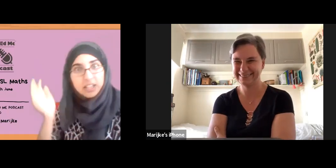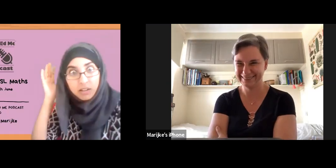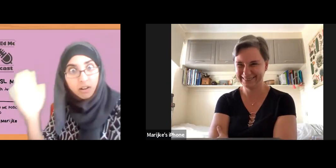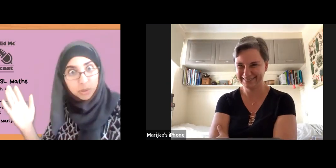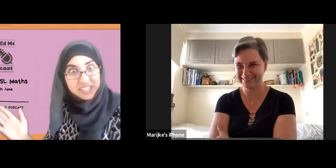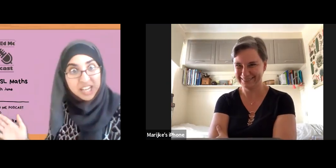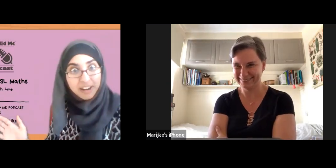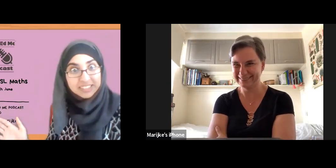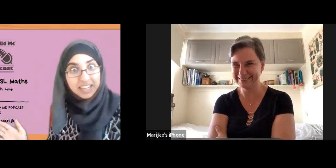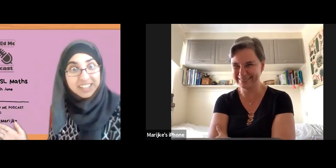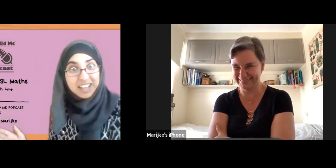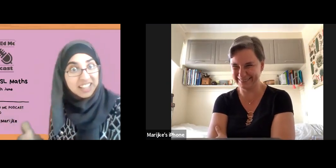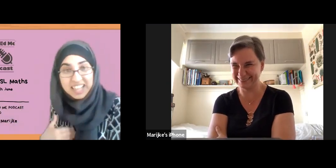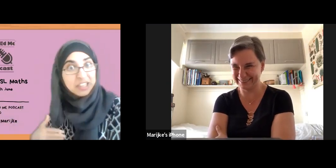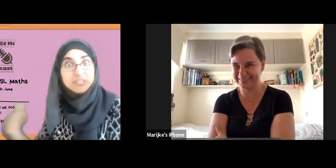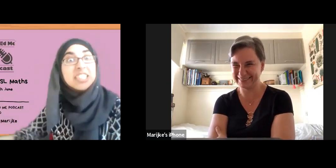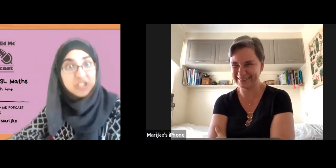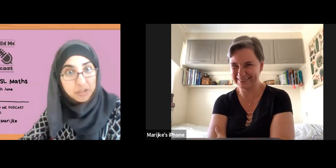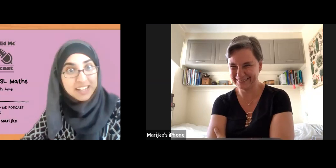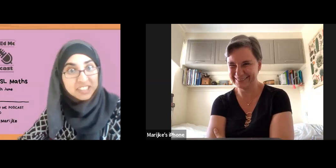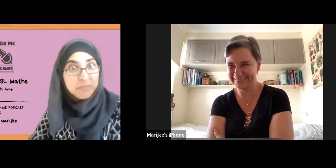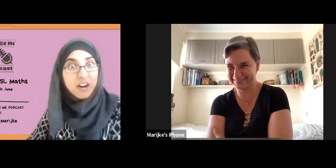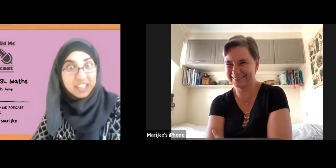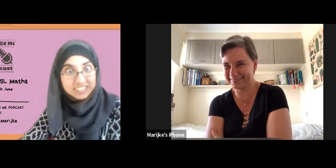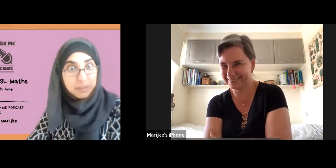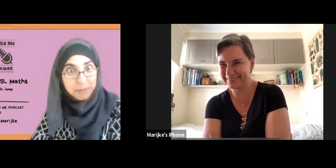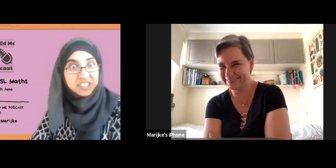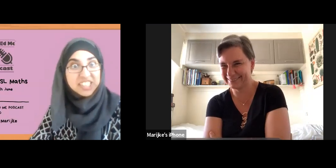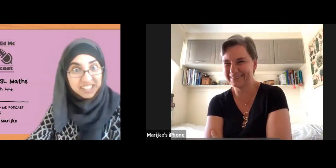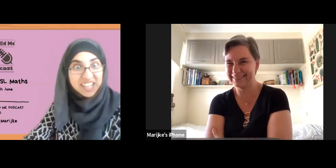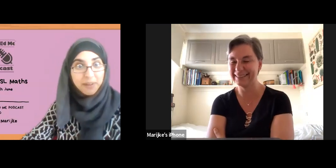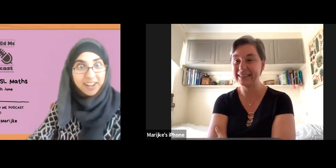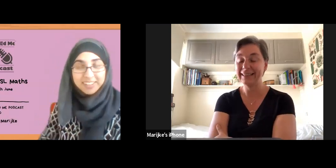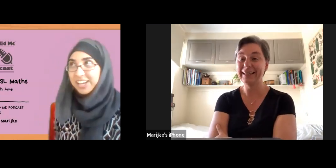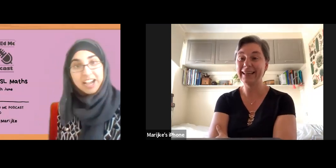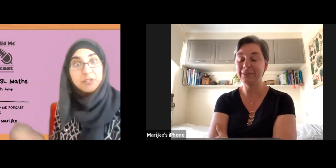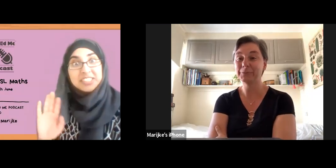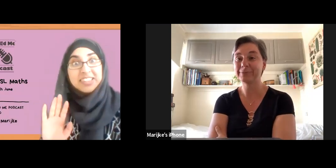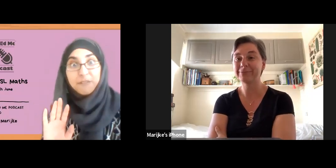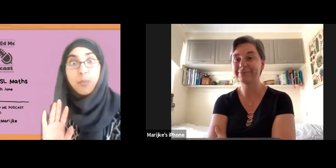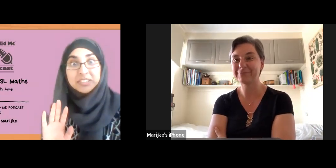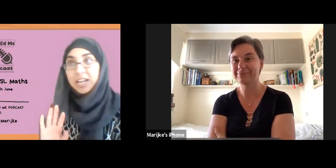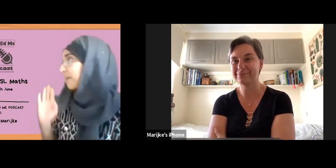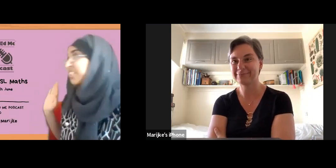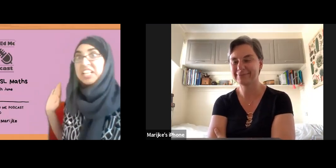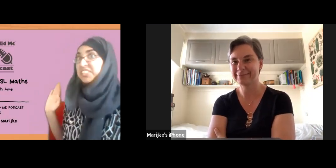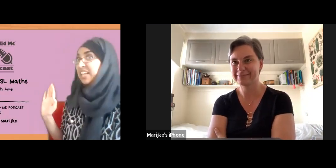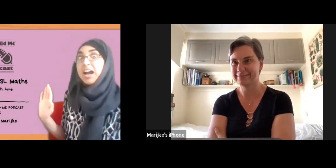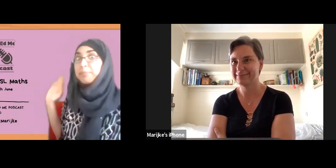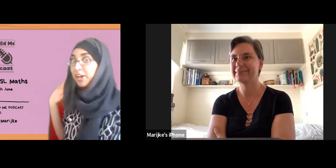can't do essay writing, let alone teach someone else and mark another person's essay work. I only did that for 1 term, and I was like, that's it, I'm done